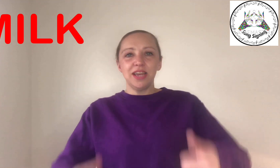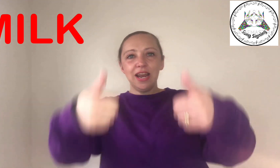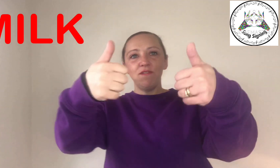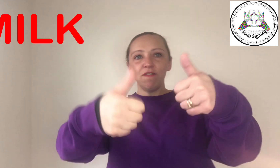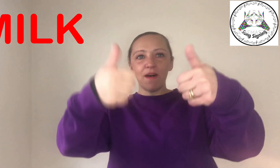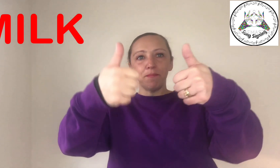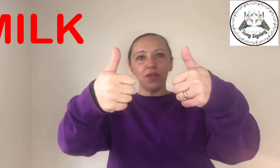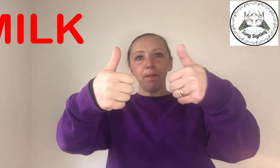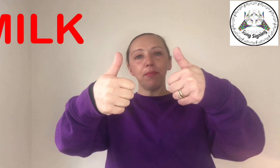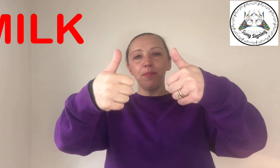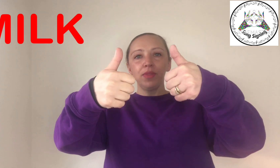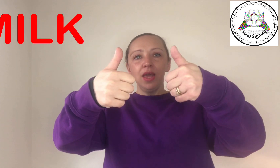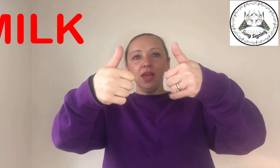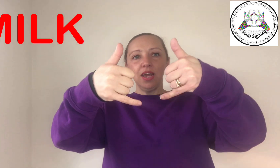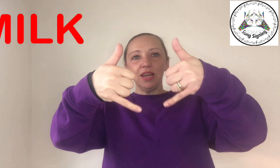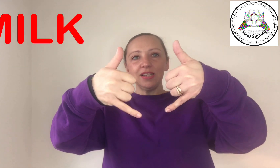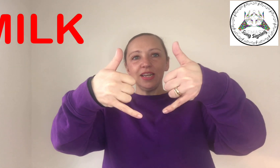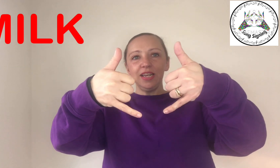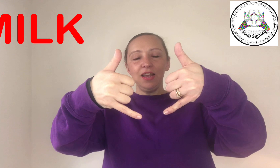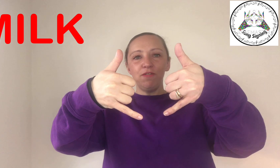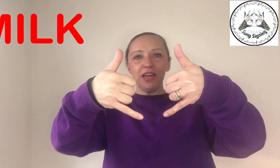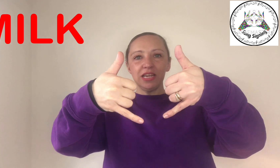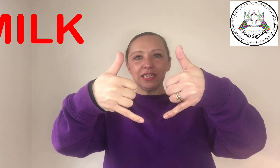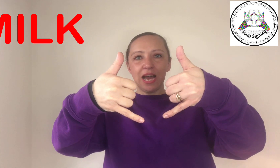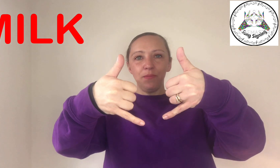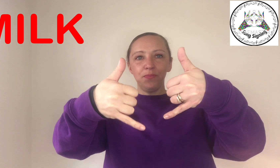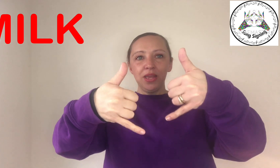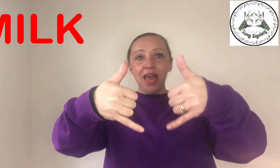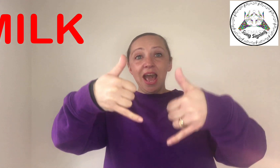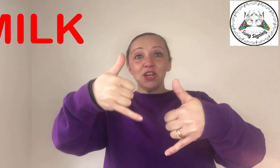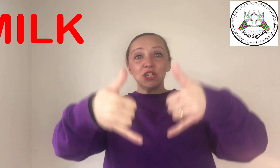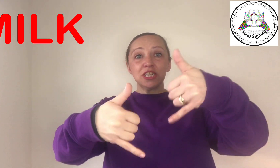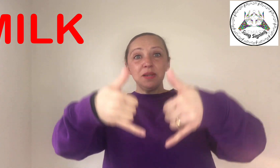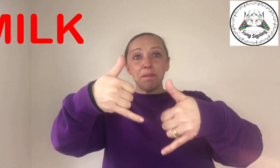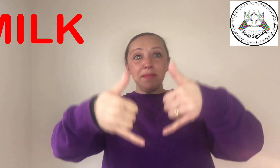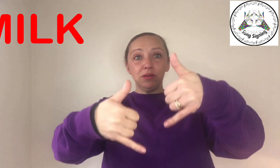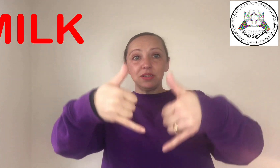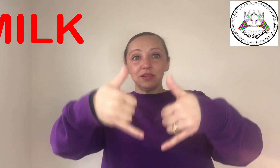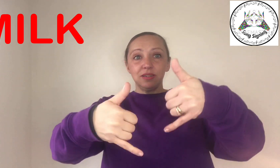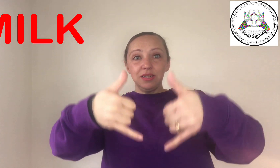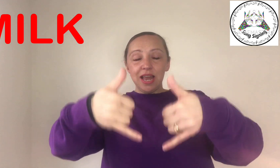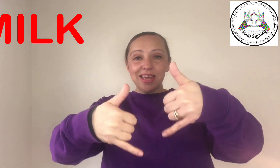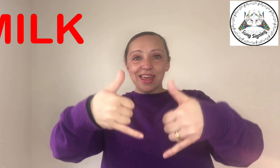gonna have your thumbs up, you're gonna stick your little fingers out, and you're just gonna milk like this.